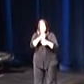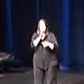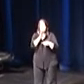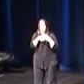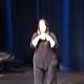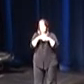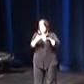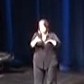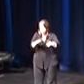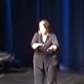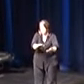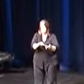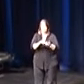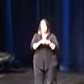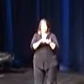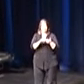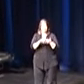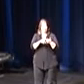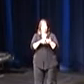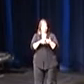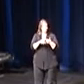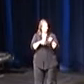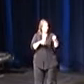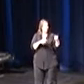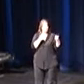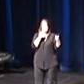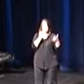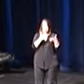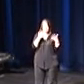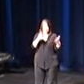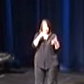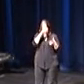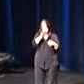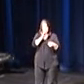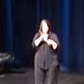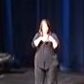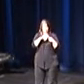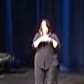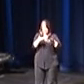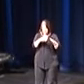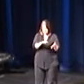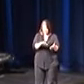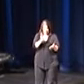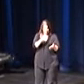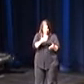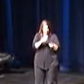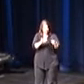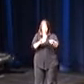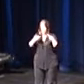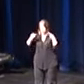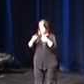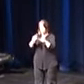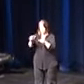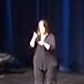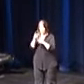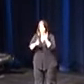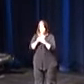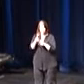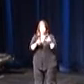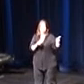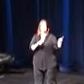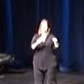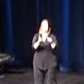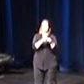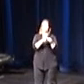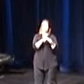about death and So you're saying there's a lot of kids that are talking about death and things like that? All right, the first thing you want to look at